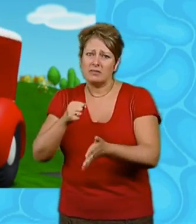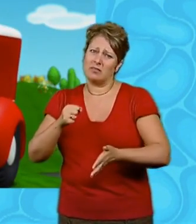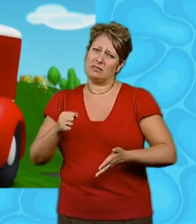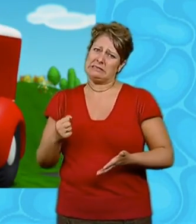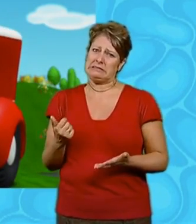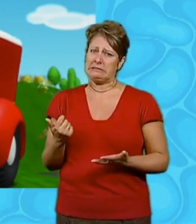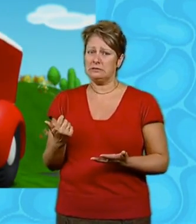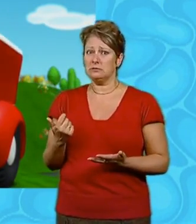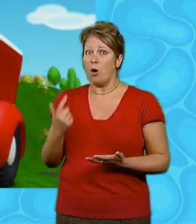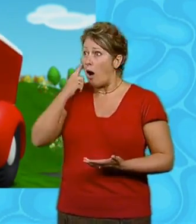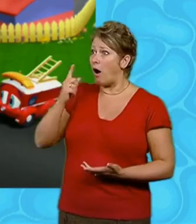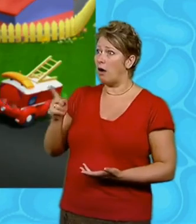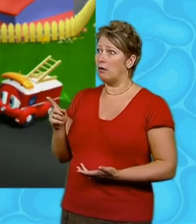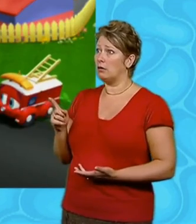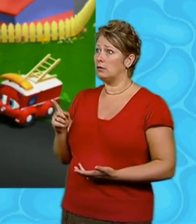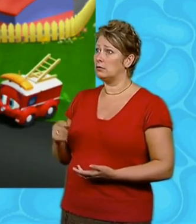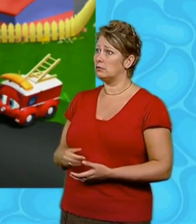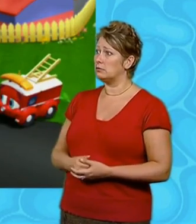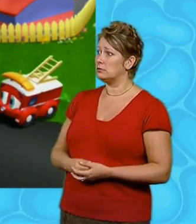but... Oh, here she comes now.